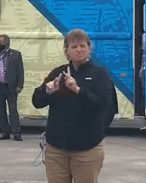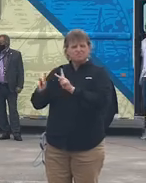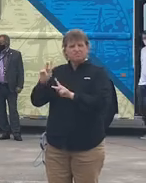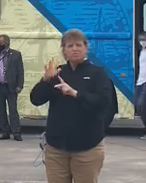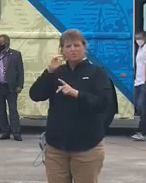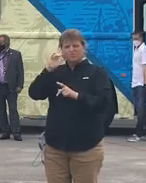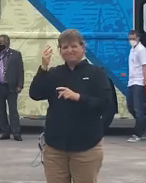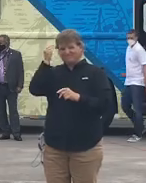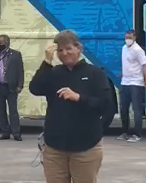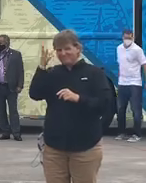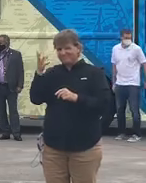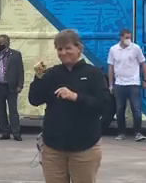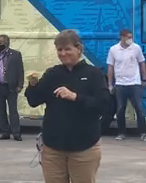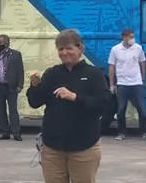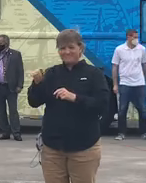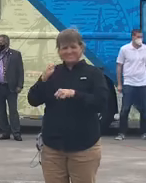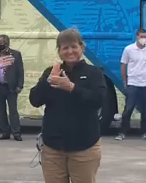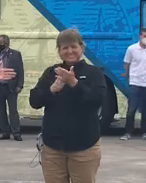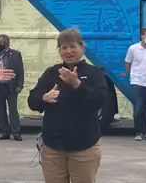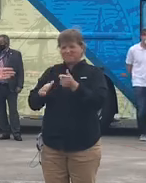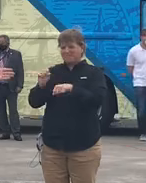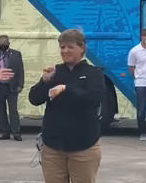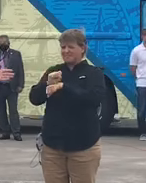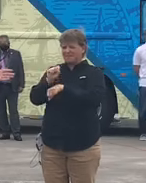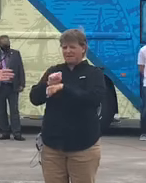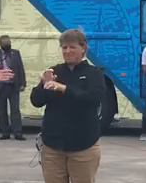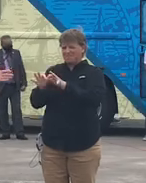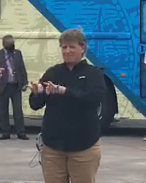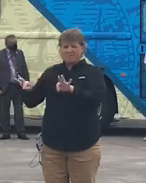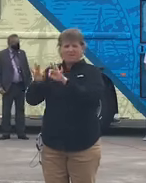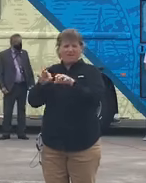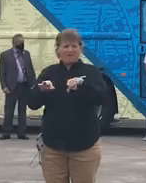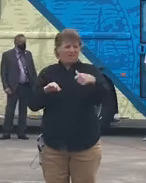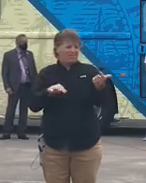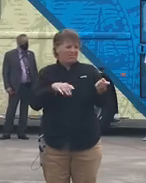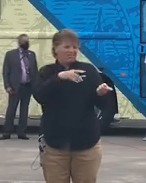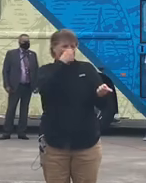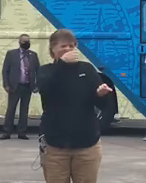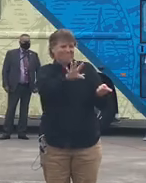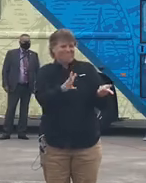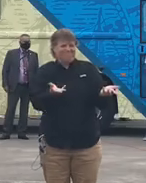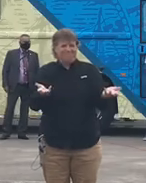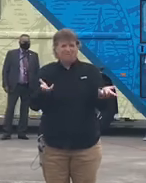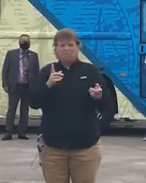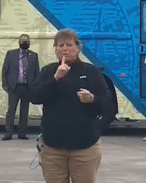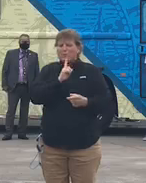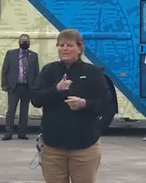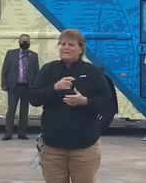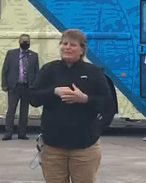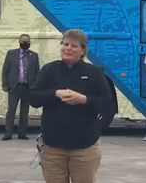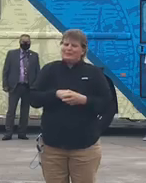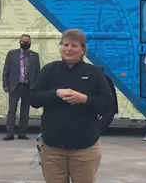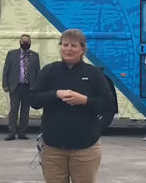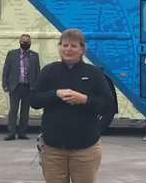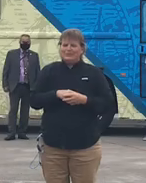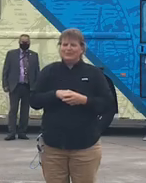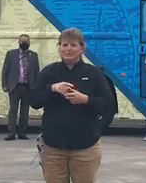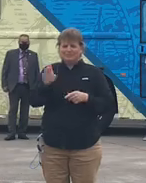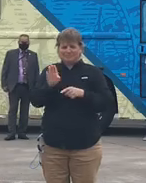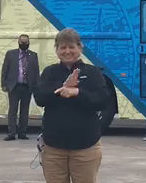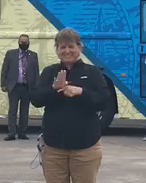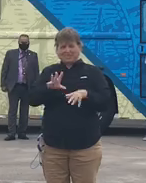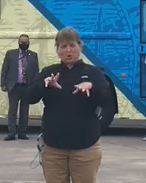idea that some jobs are essential and some jobs are not essential. At the end of the day, if you're a business